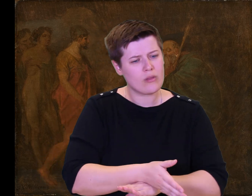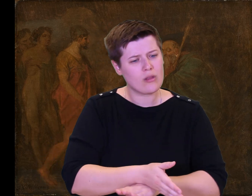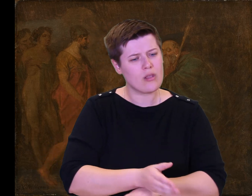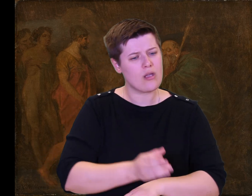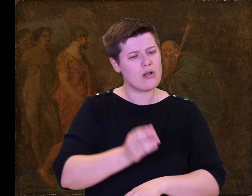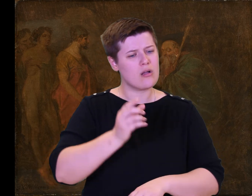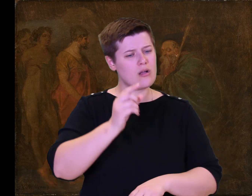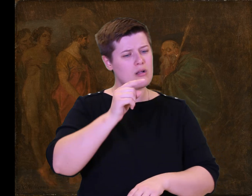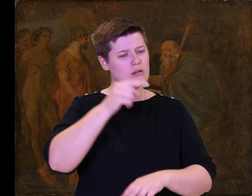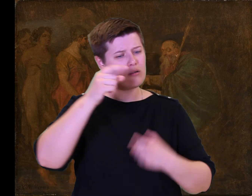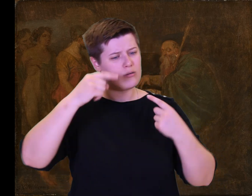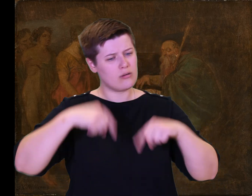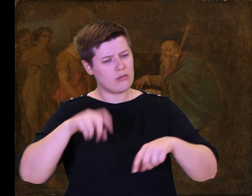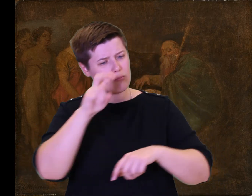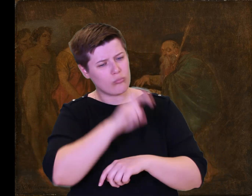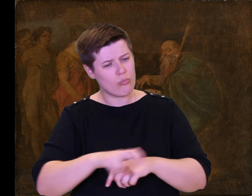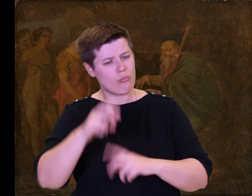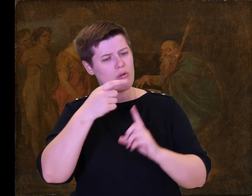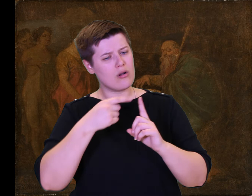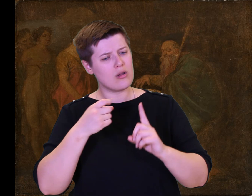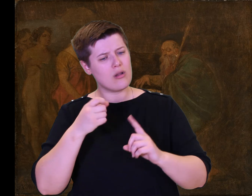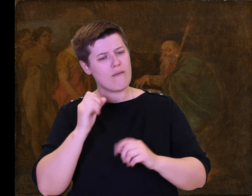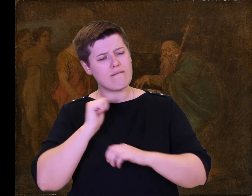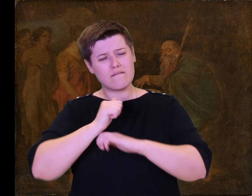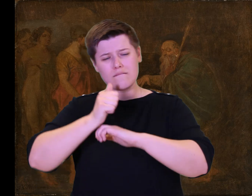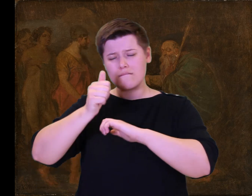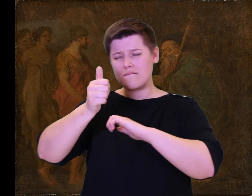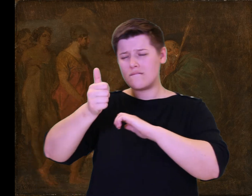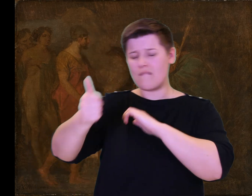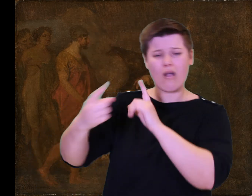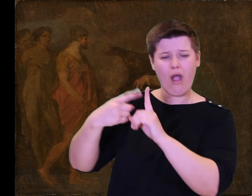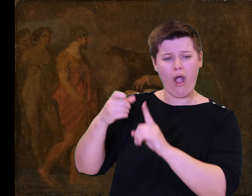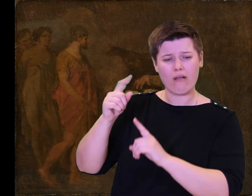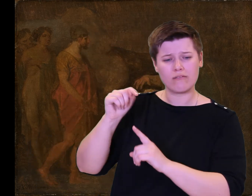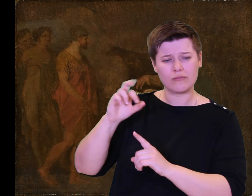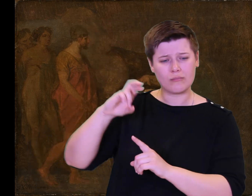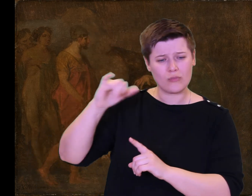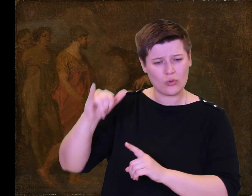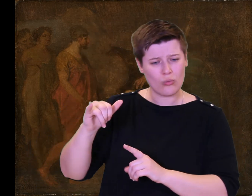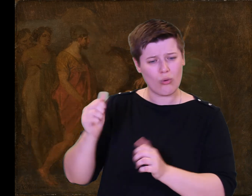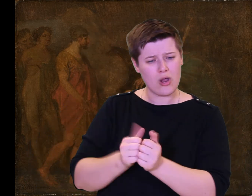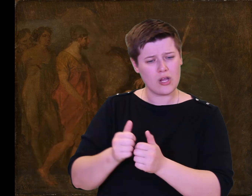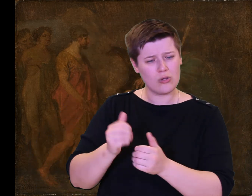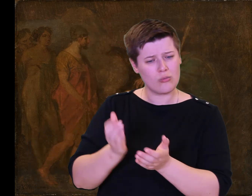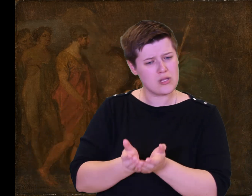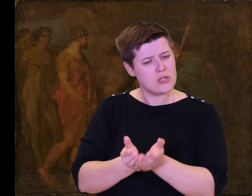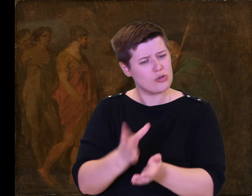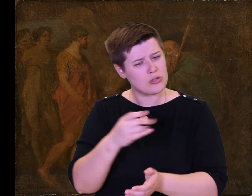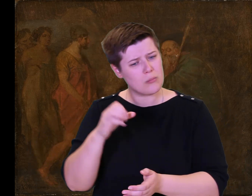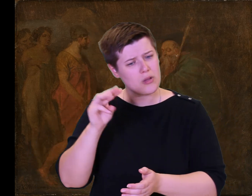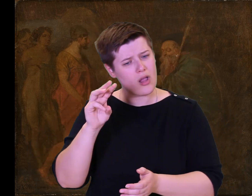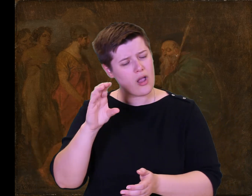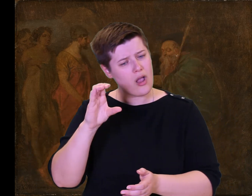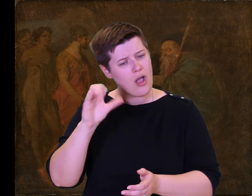me? At once he made his answer. That is an easy matter to